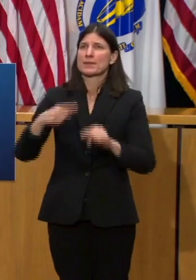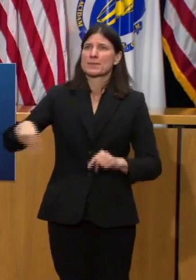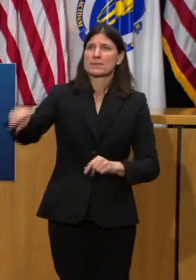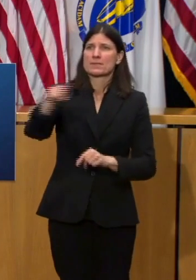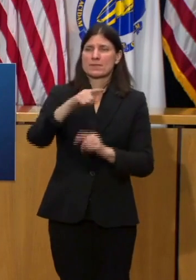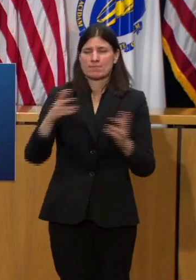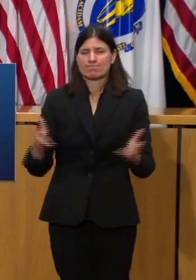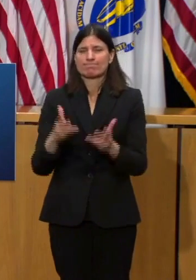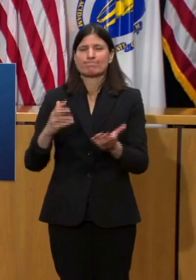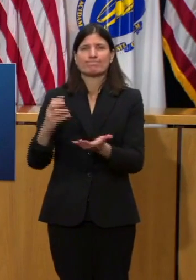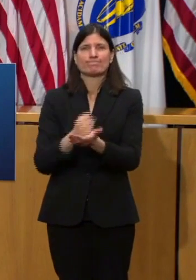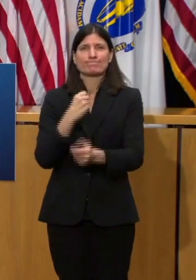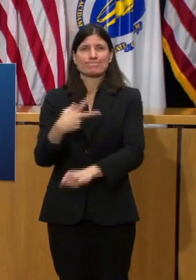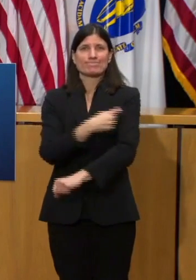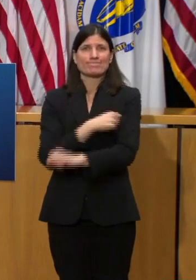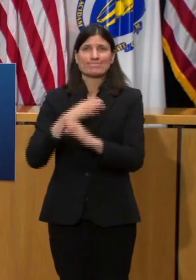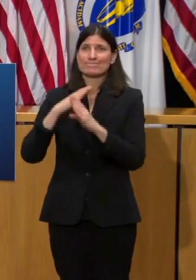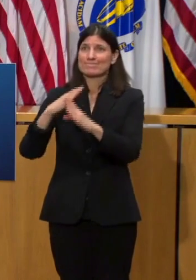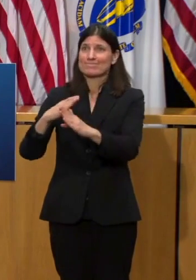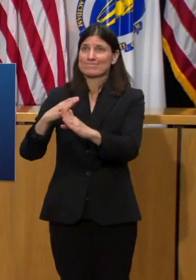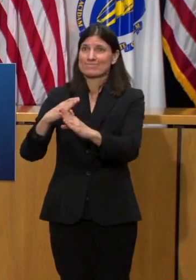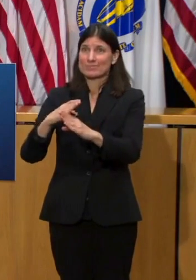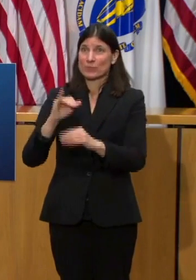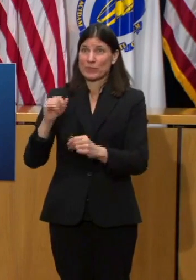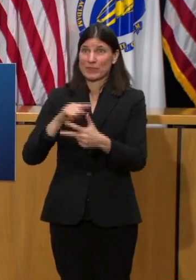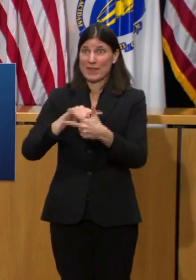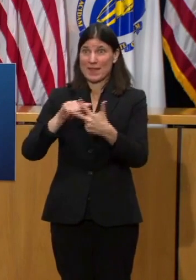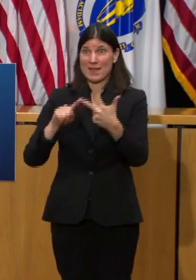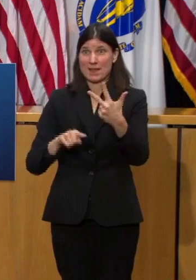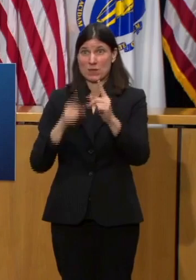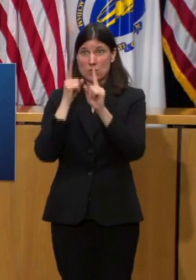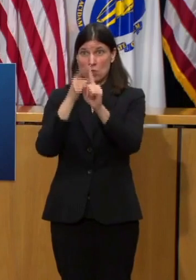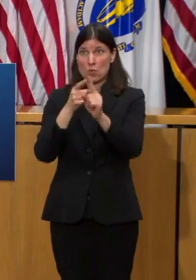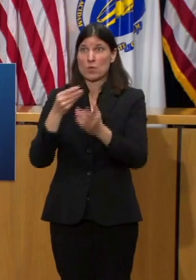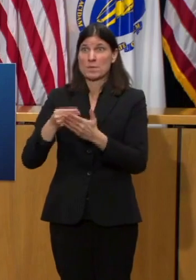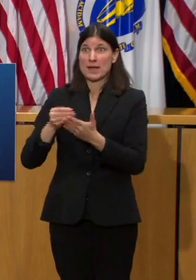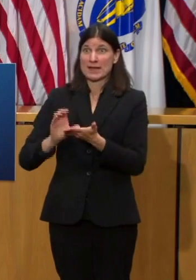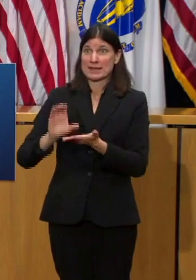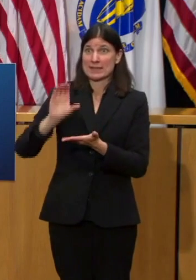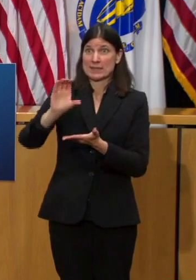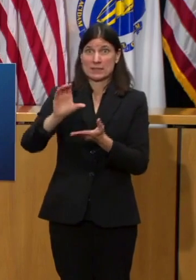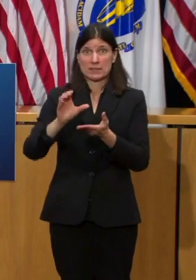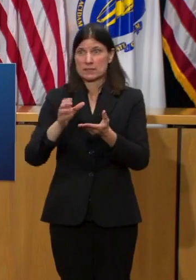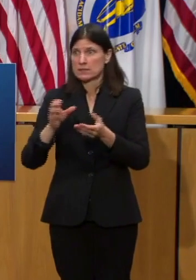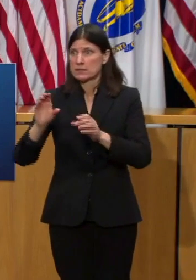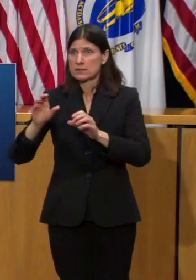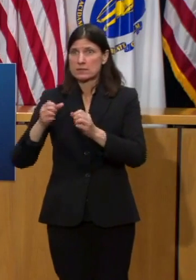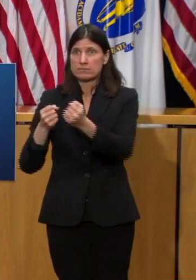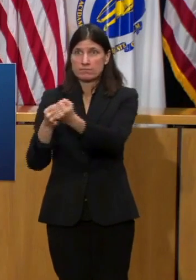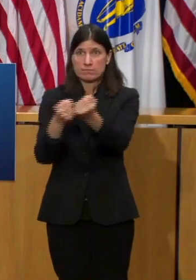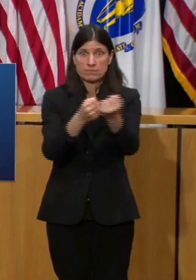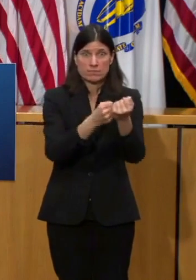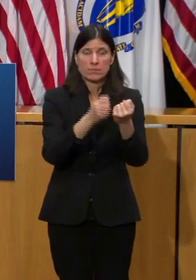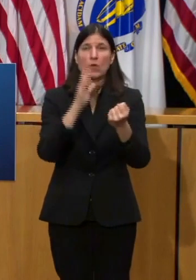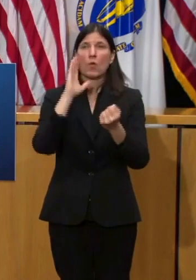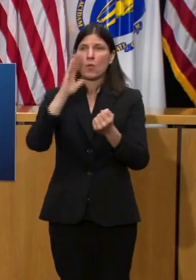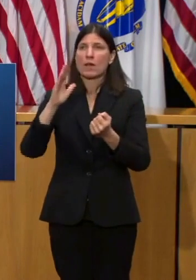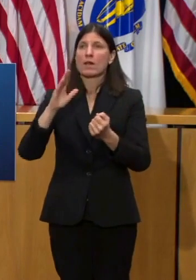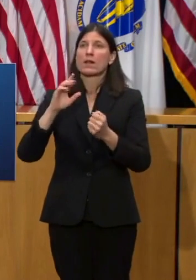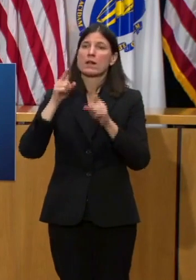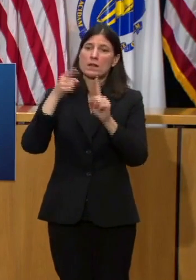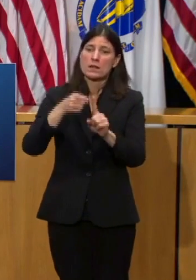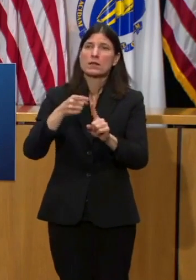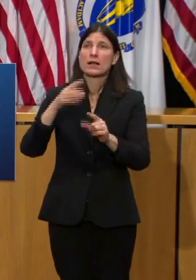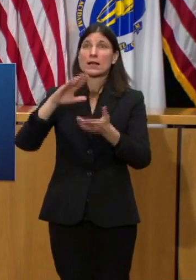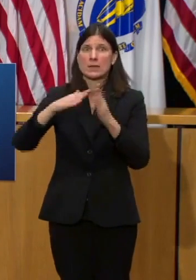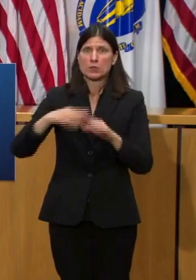the Mass League of Community Health Centers COVID-19 vaccine community engagement campaign, and recognizes that community health